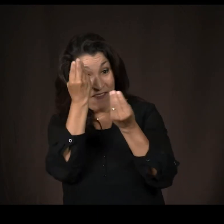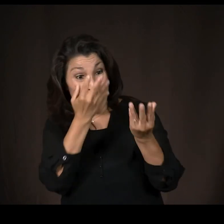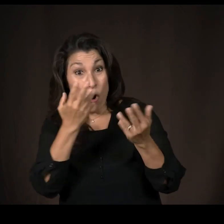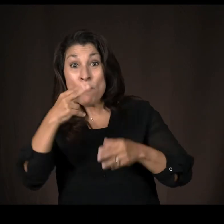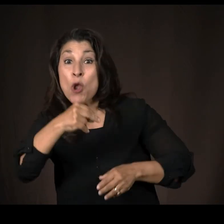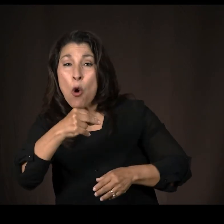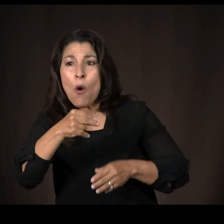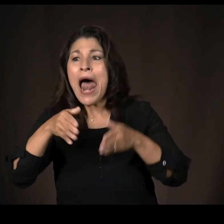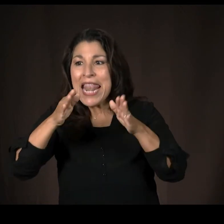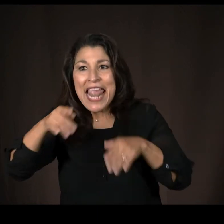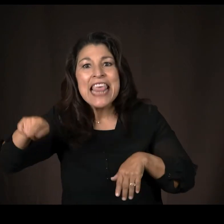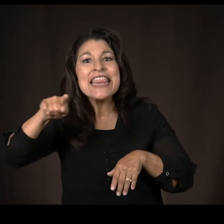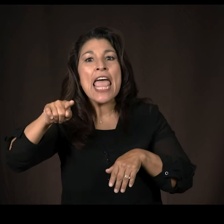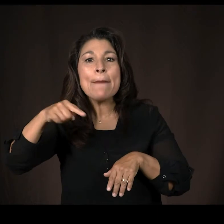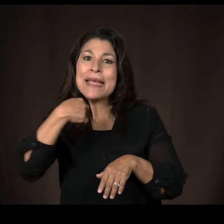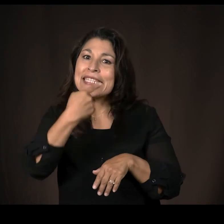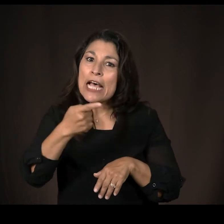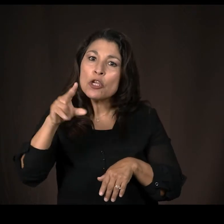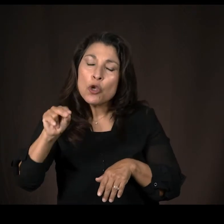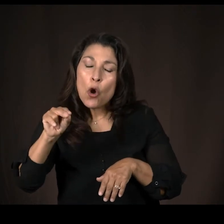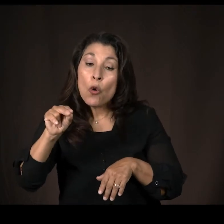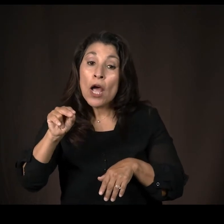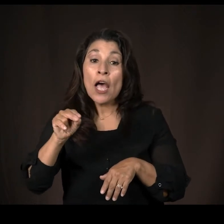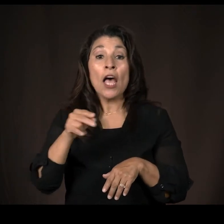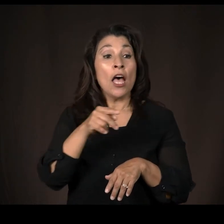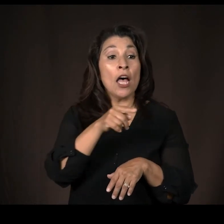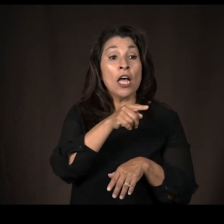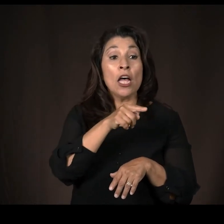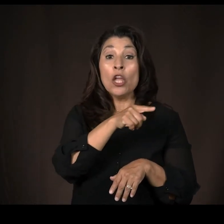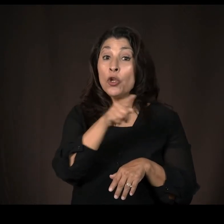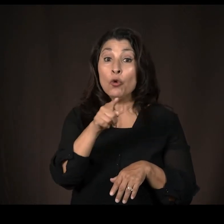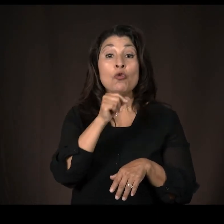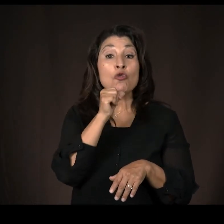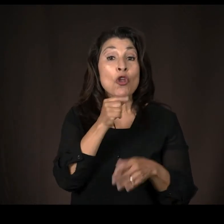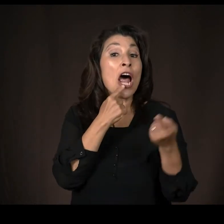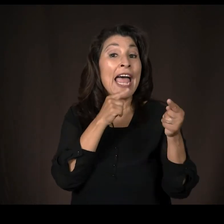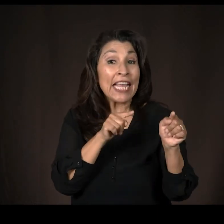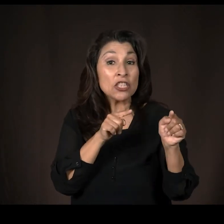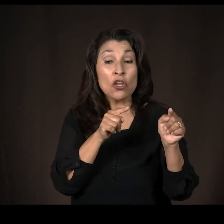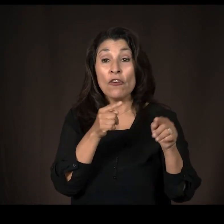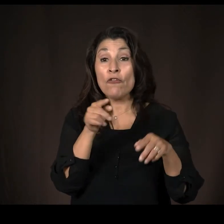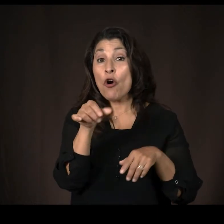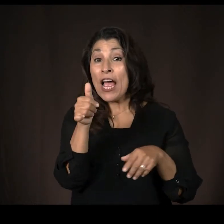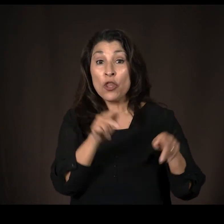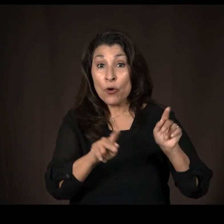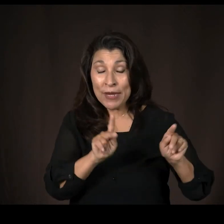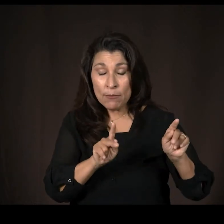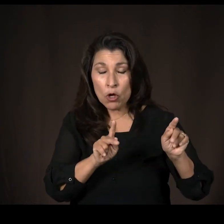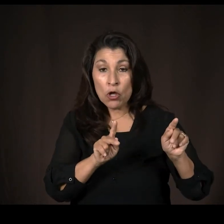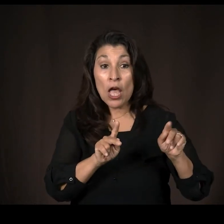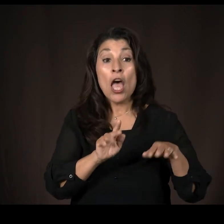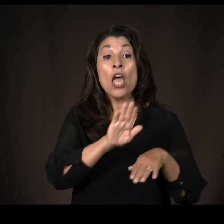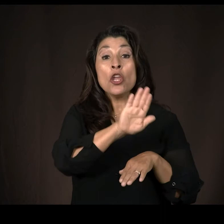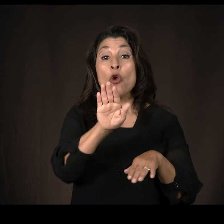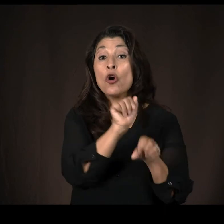let them say it. Never say no for anybody. Your job is to just ask. Now, when you